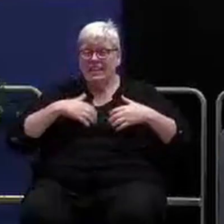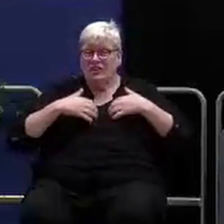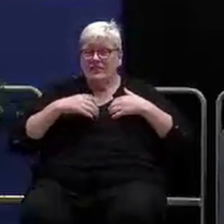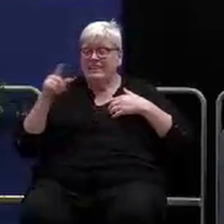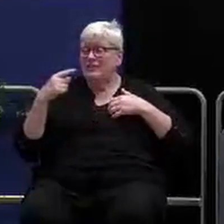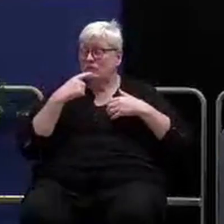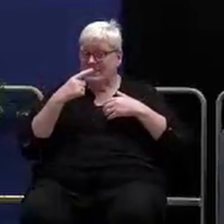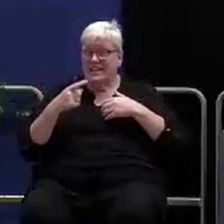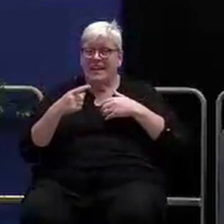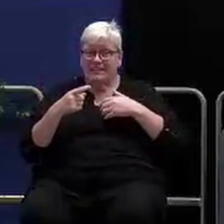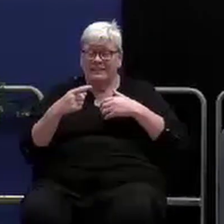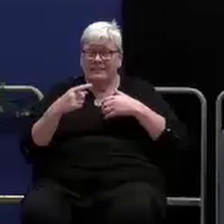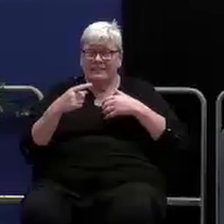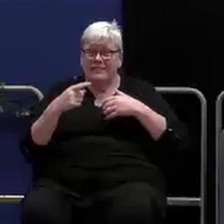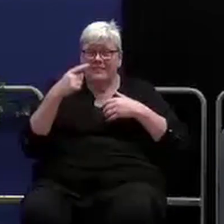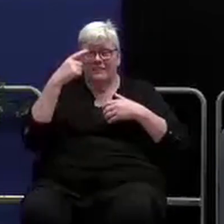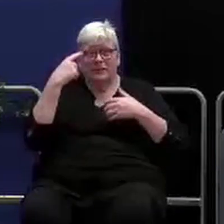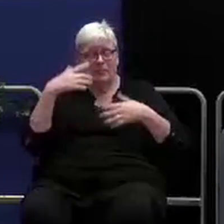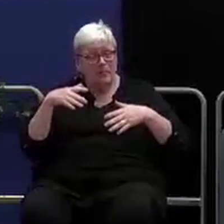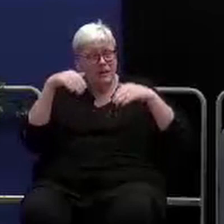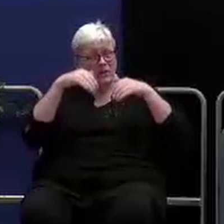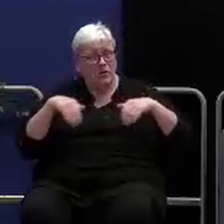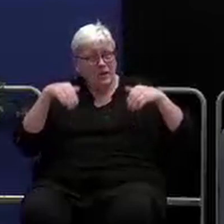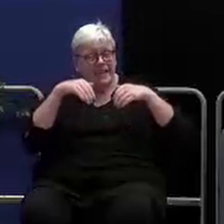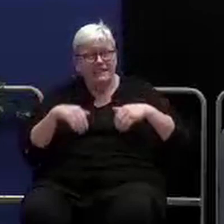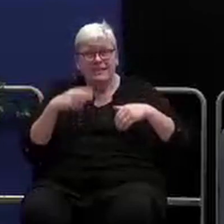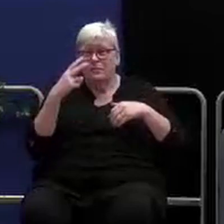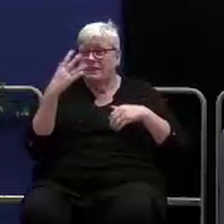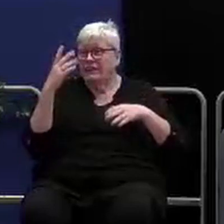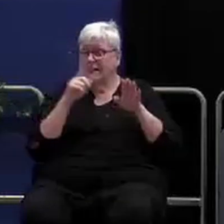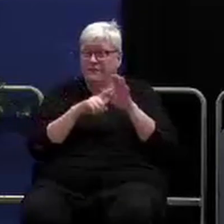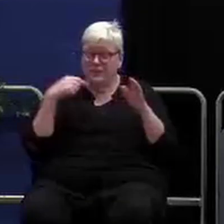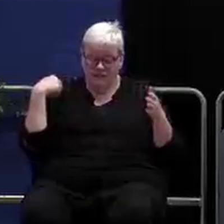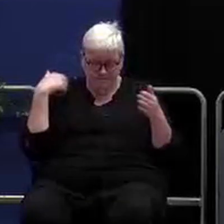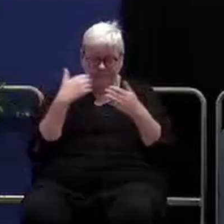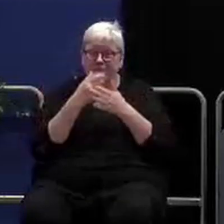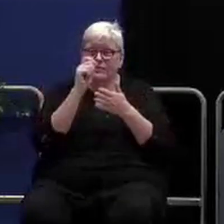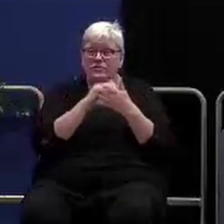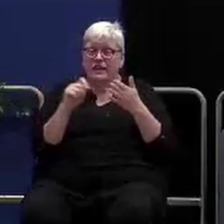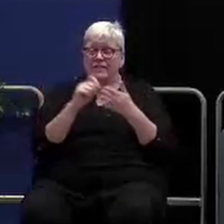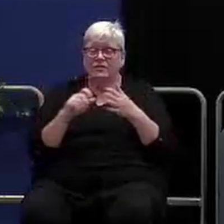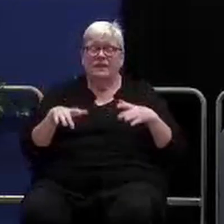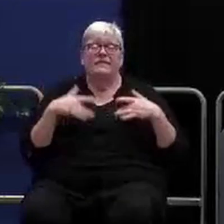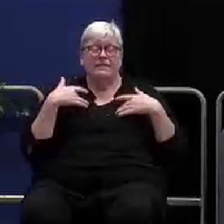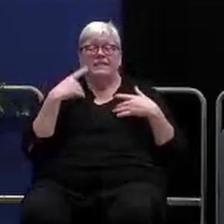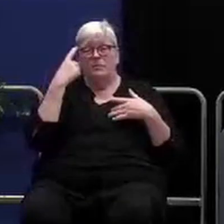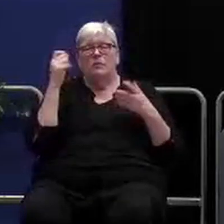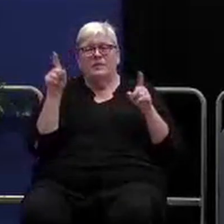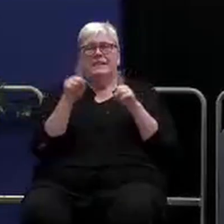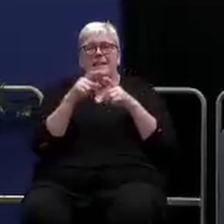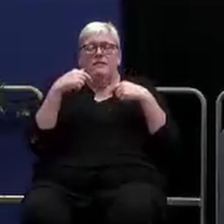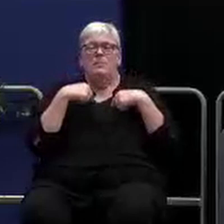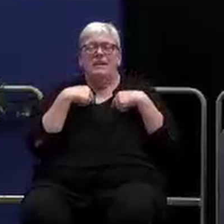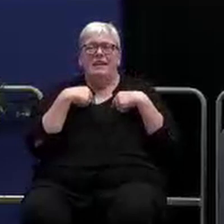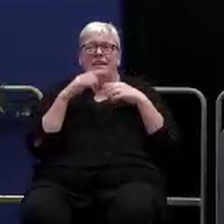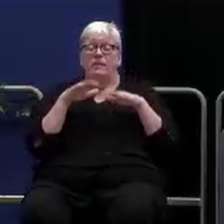that you've been waiting that many years to write it. I have a feeling that it's probably the same for me,